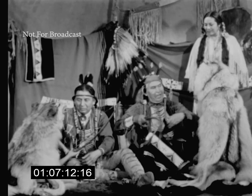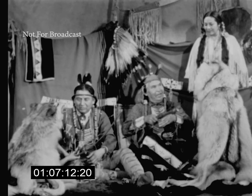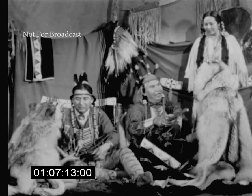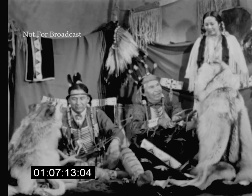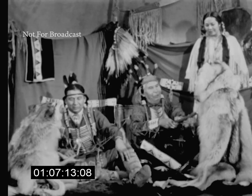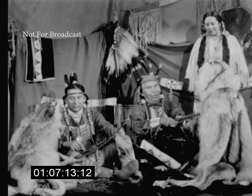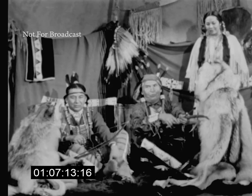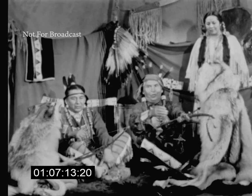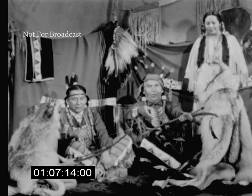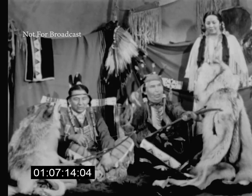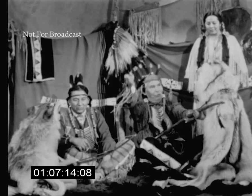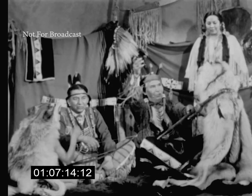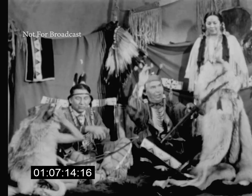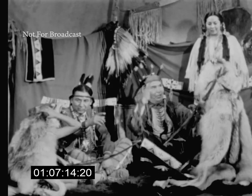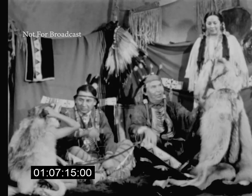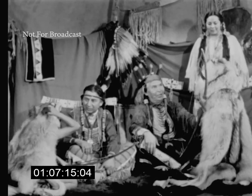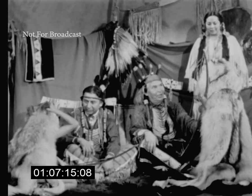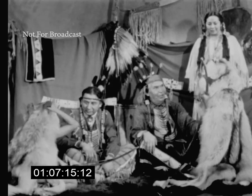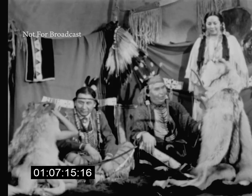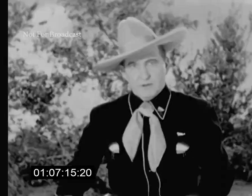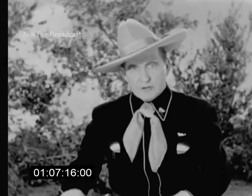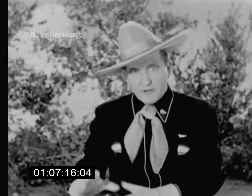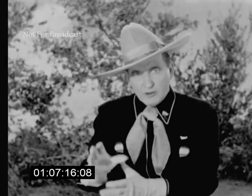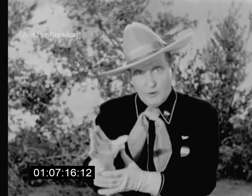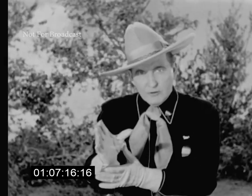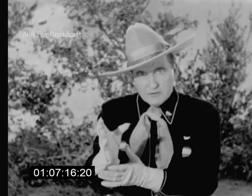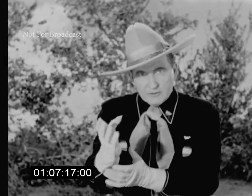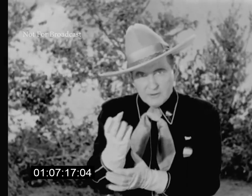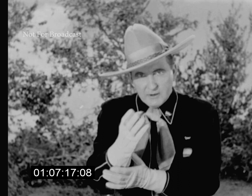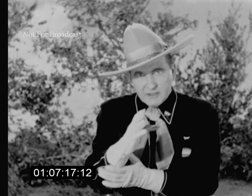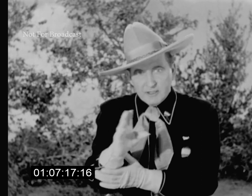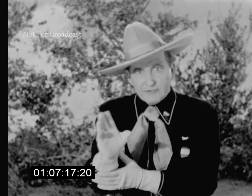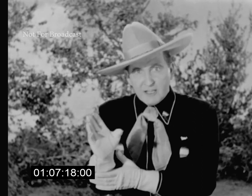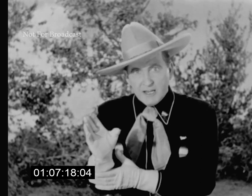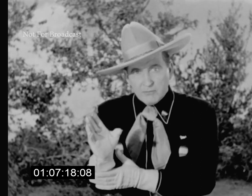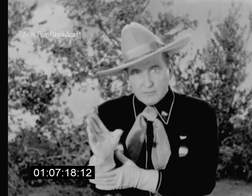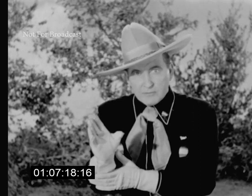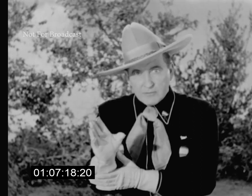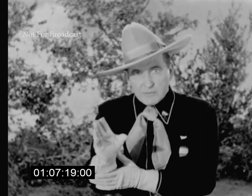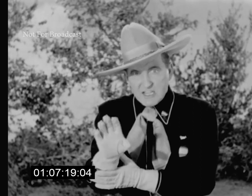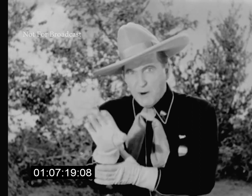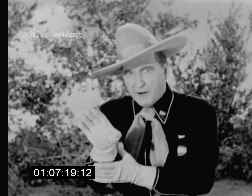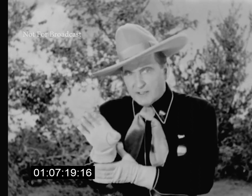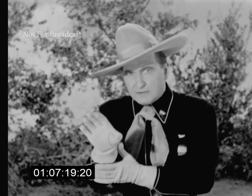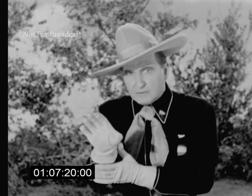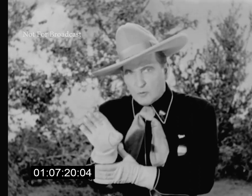They dress them up in these wolf skins so they can go out and hunt for game, slip up on it